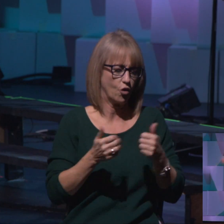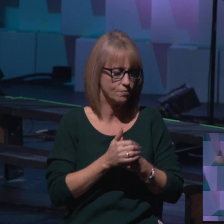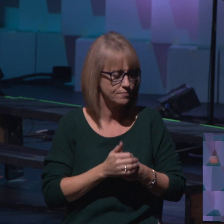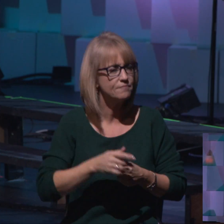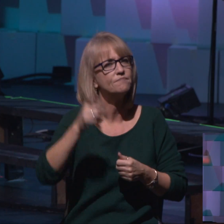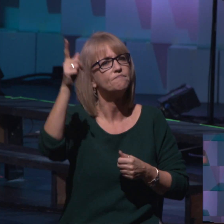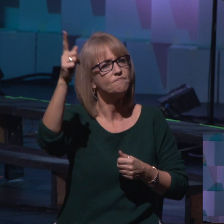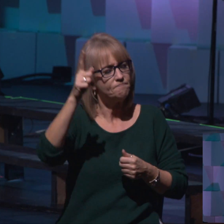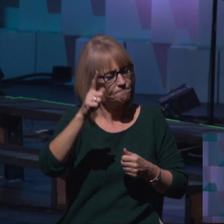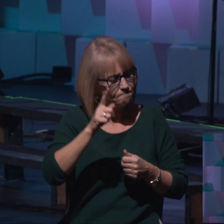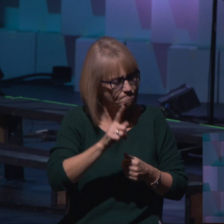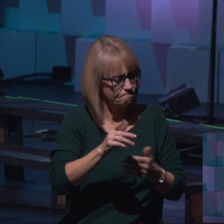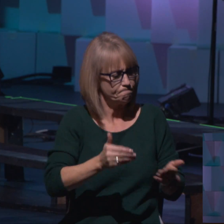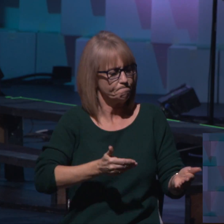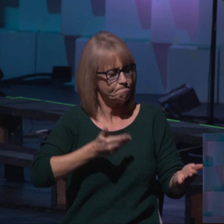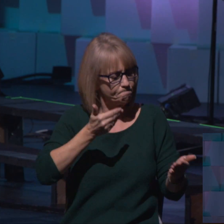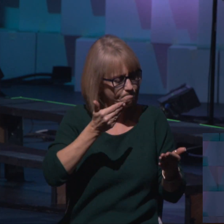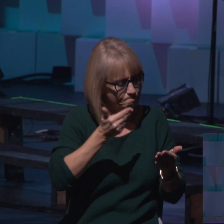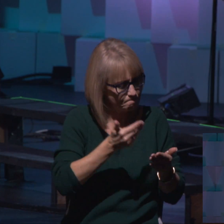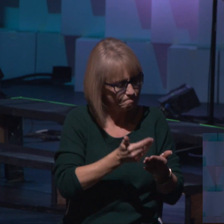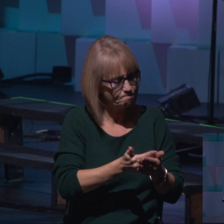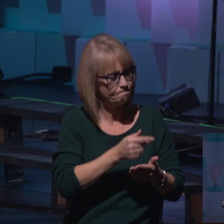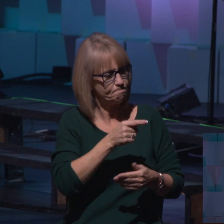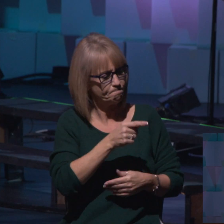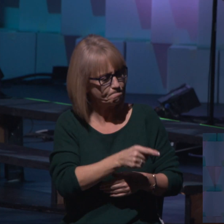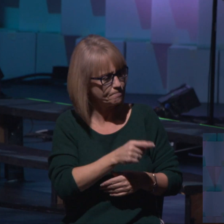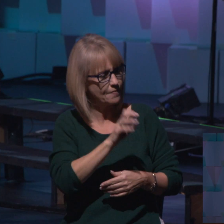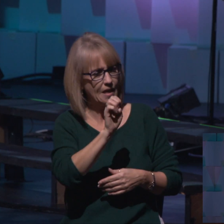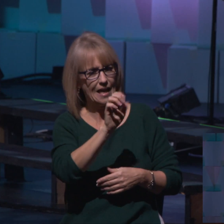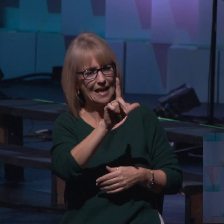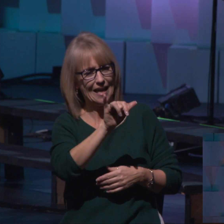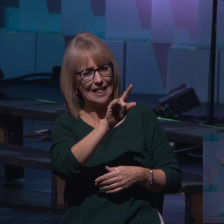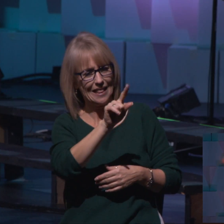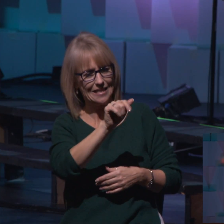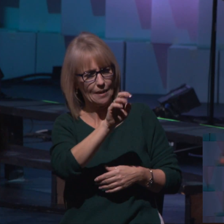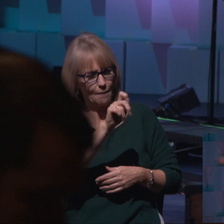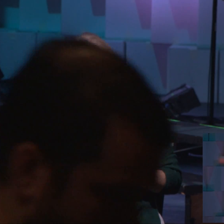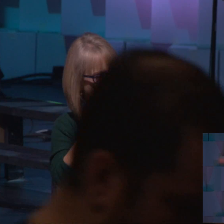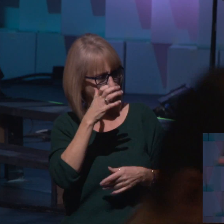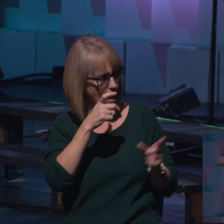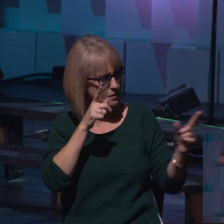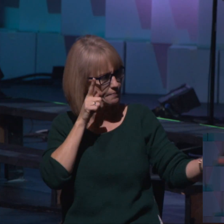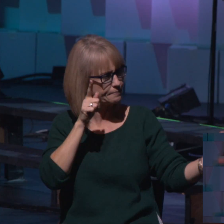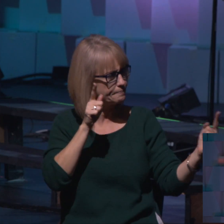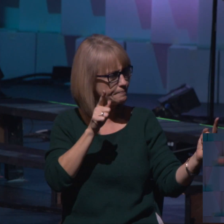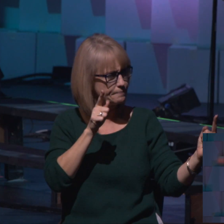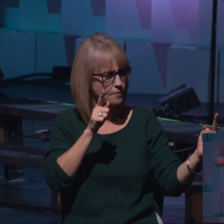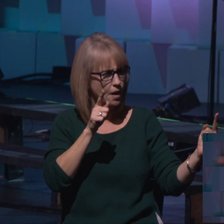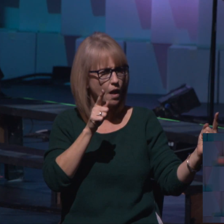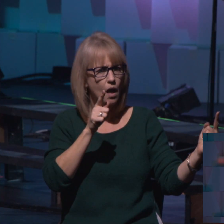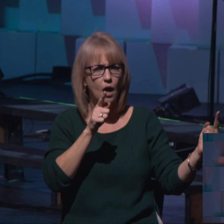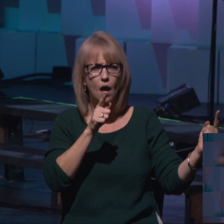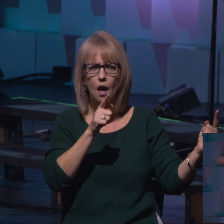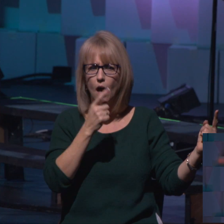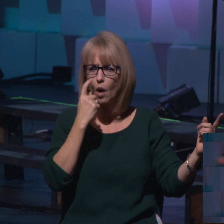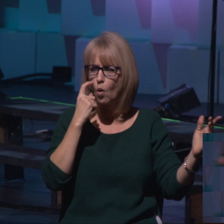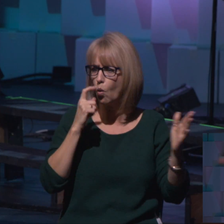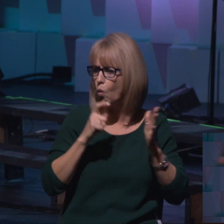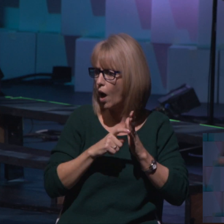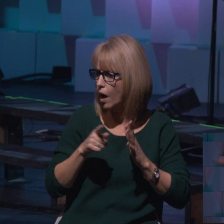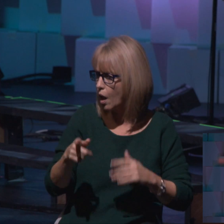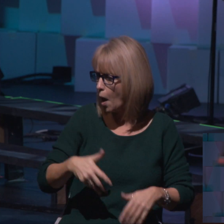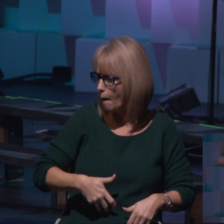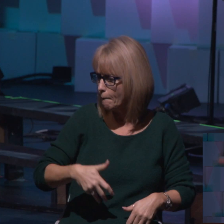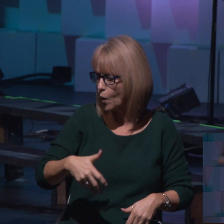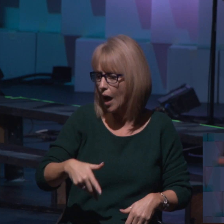into the house of Zechariah and Elizabeth, Elizabeth recognizes right off. Of course, she knows who she is. But she realizes that Mary is pregnant